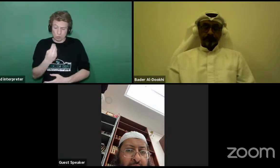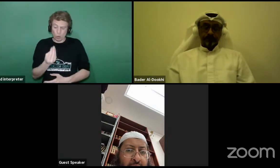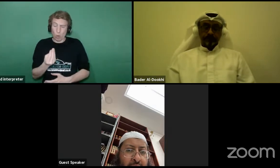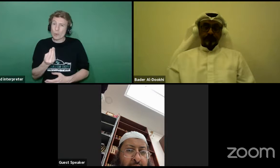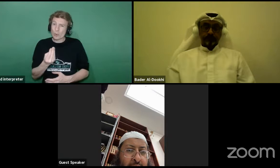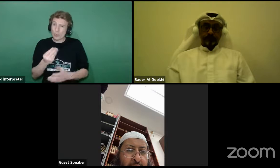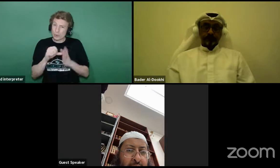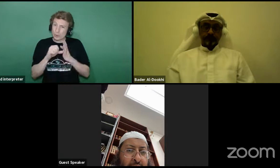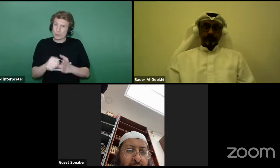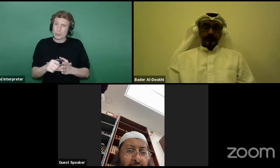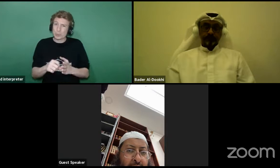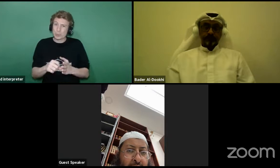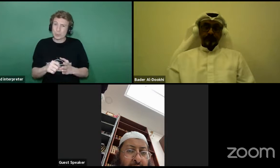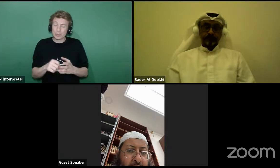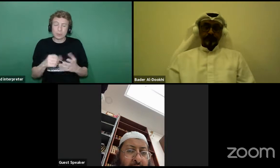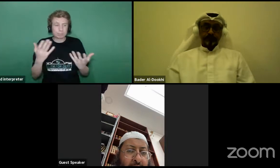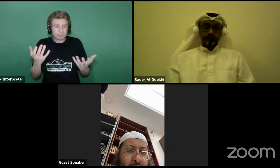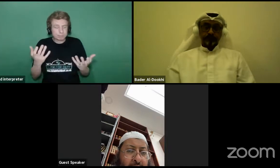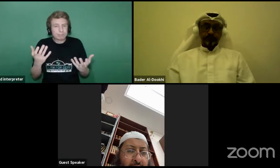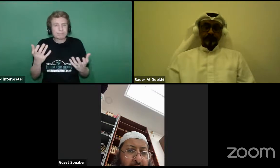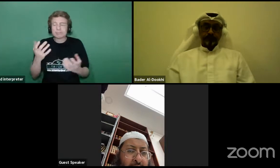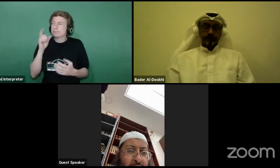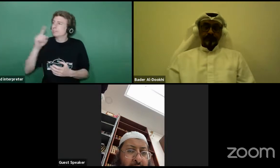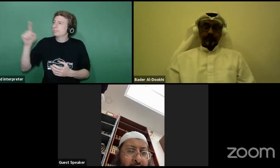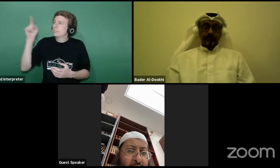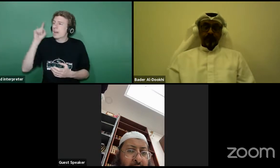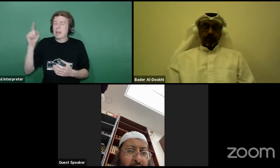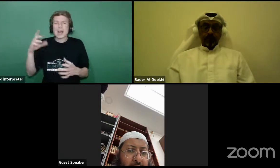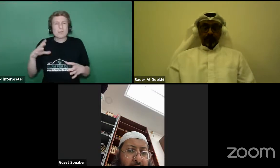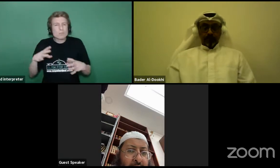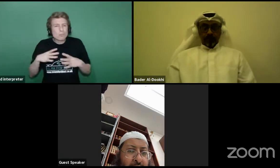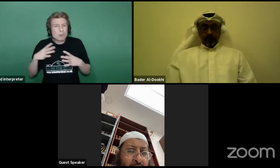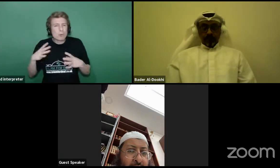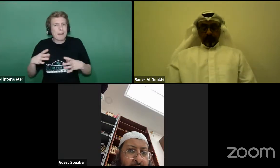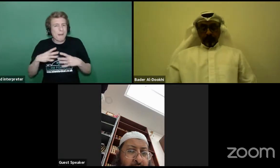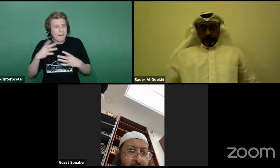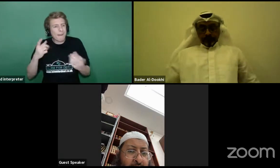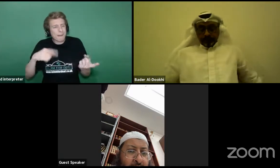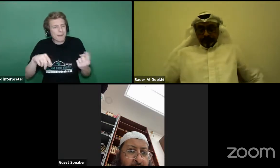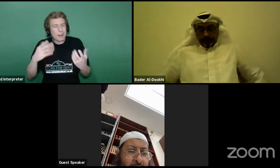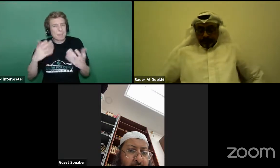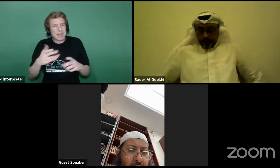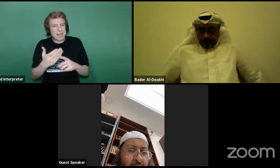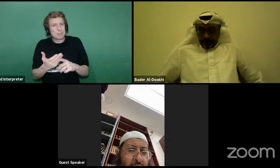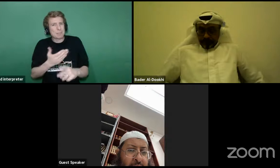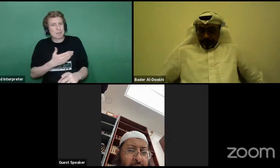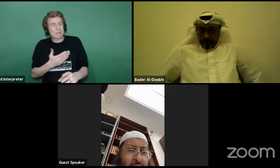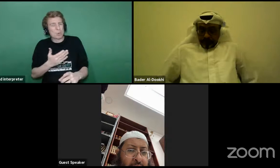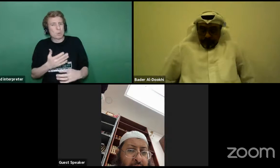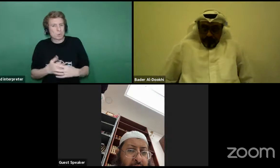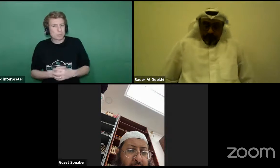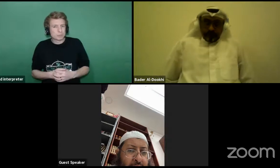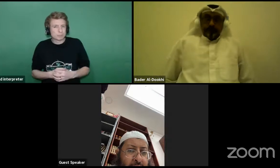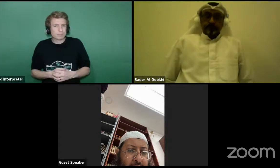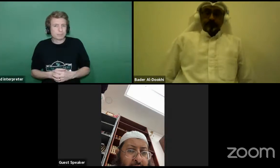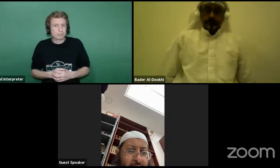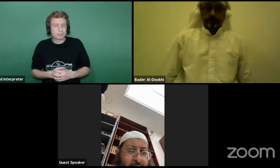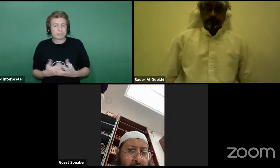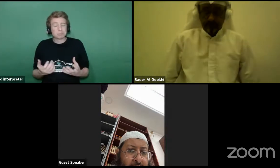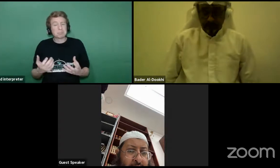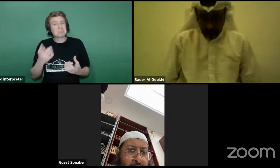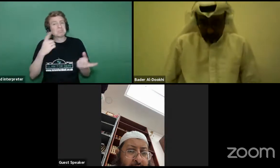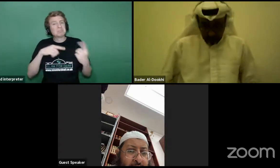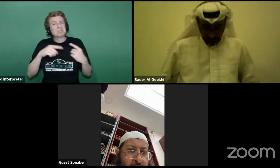the souls and He prepared the people to fast, and we can see that if an individual